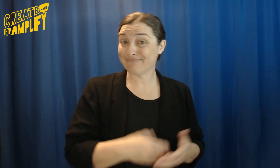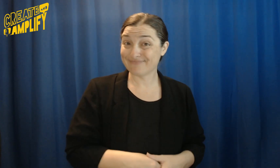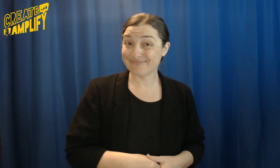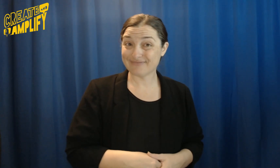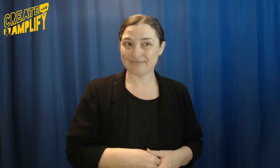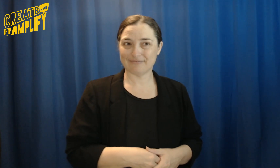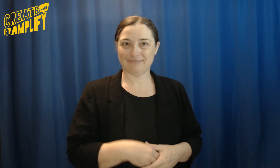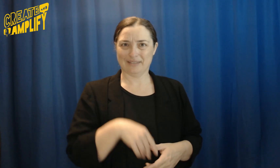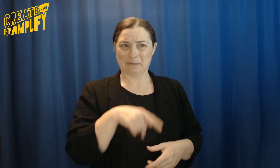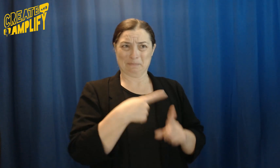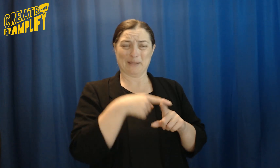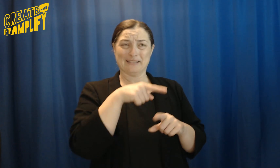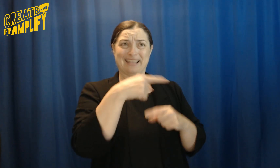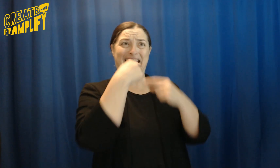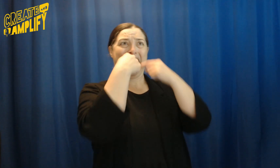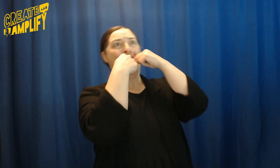fingers in your mouth. It's weird.